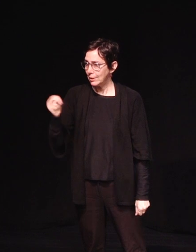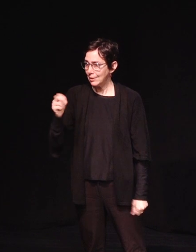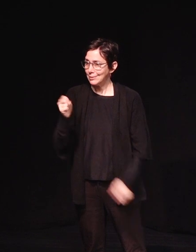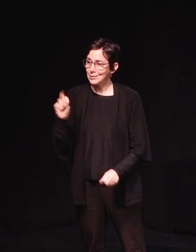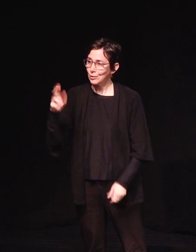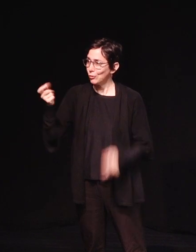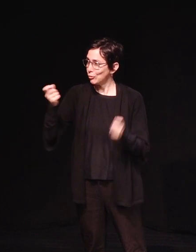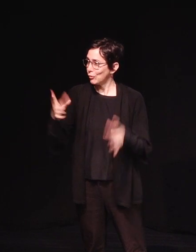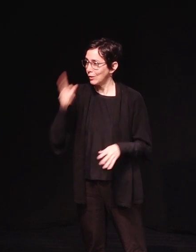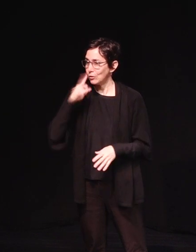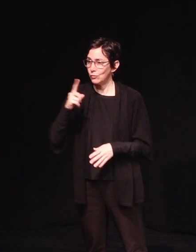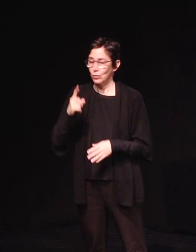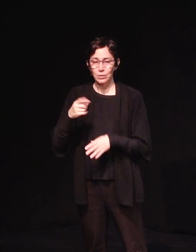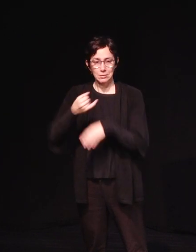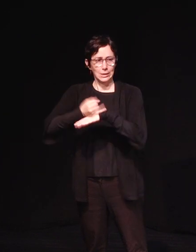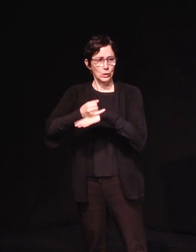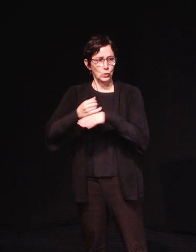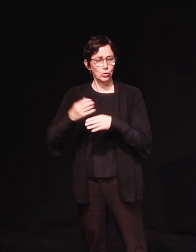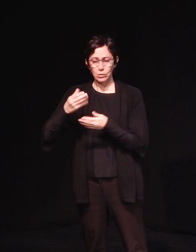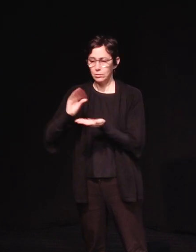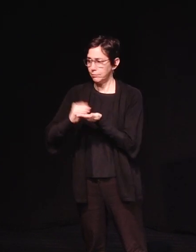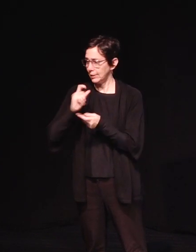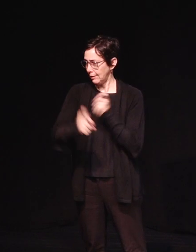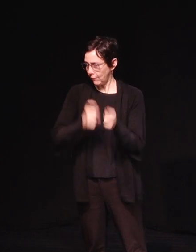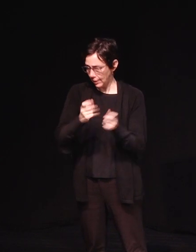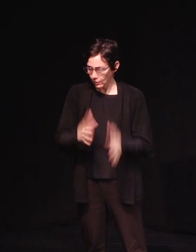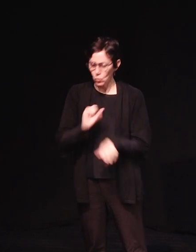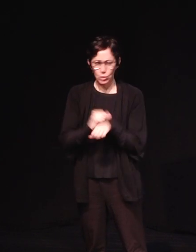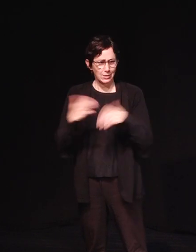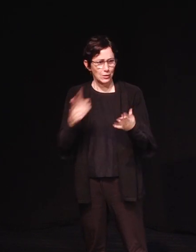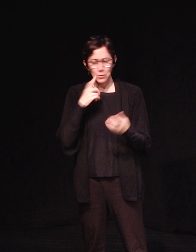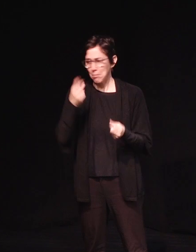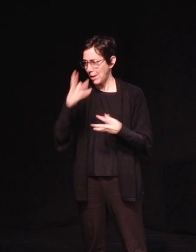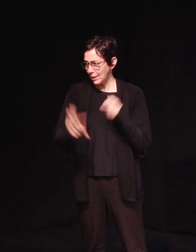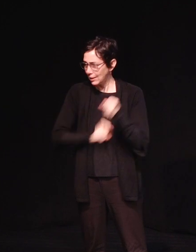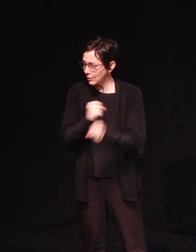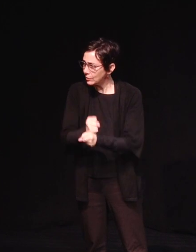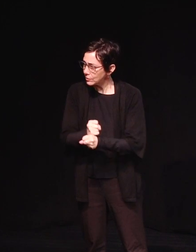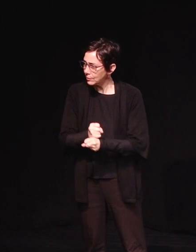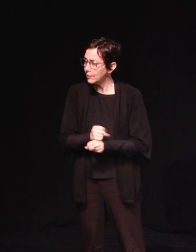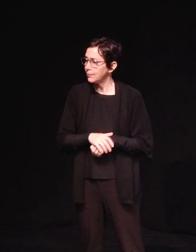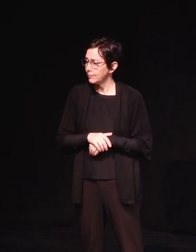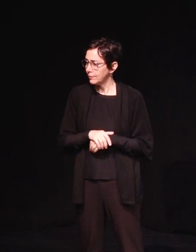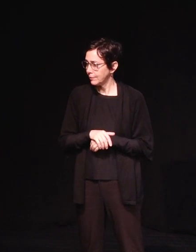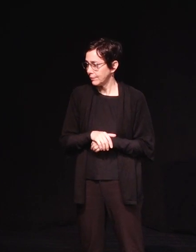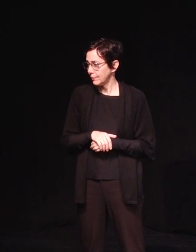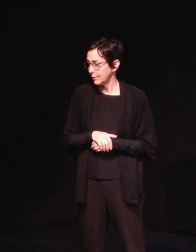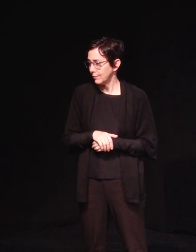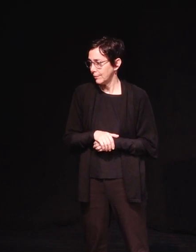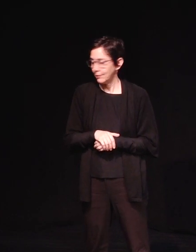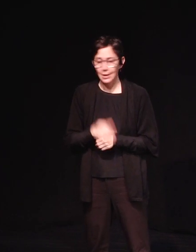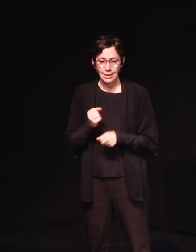giving, has been with us for so many years and takes us to new levels every year. I want to